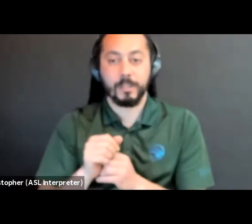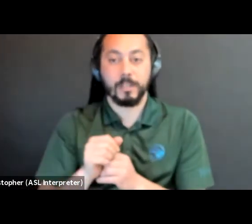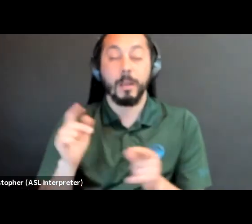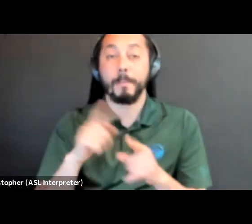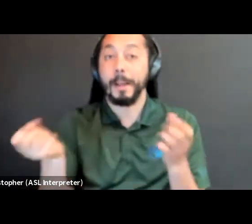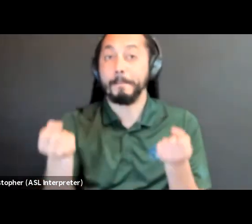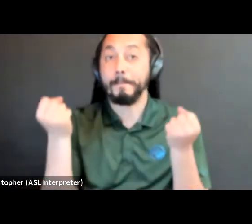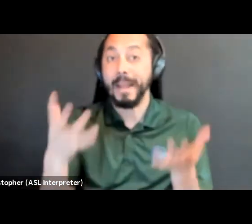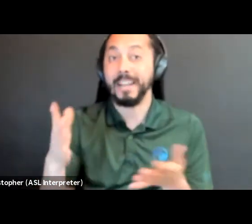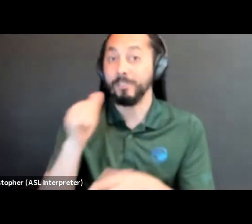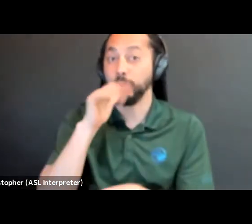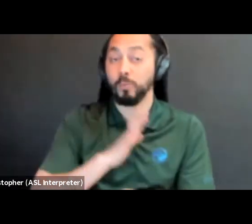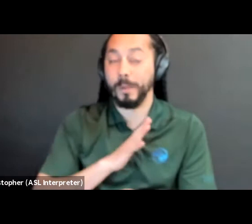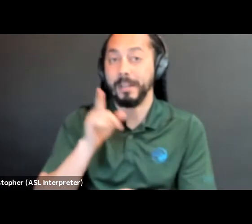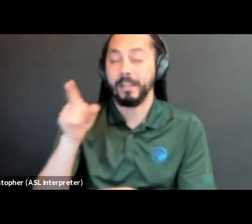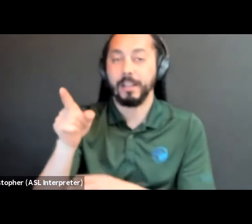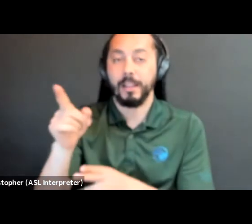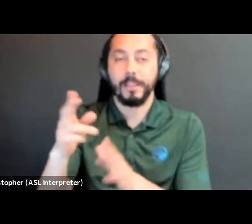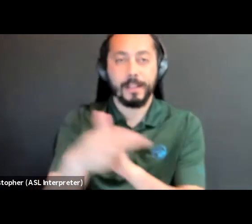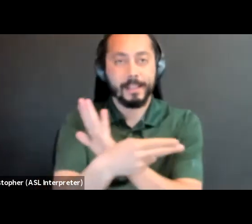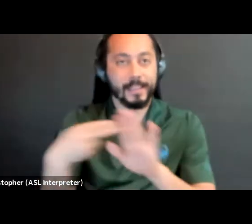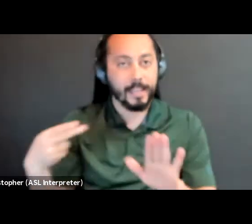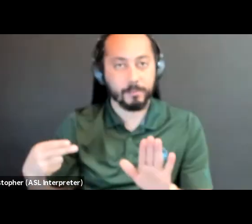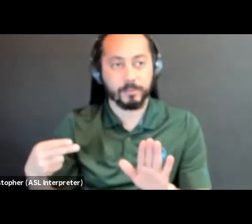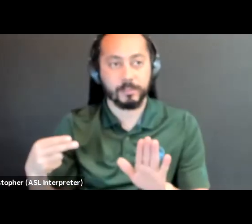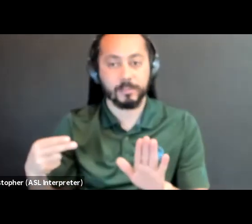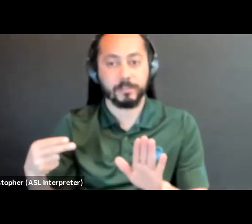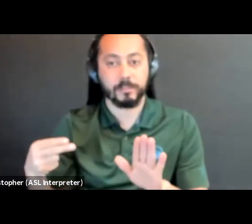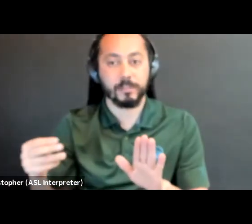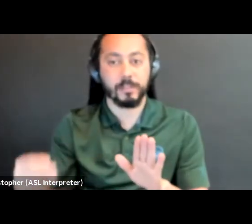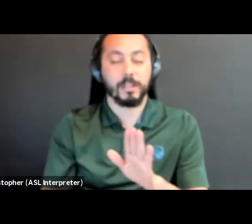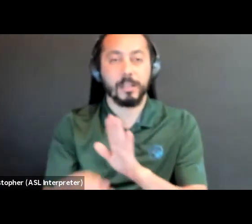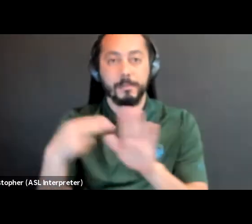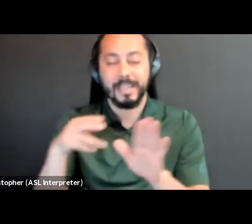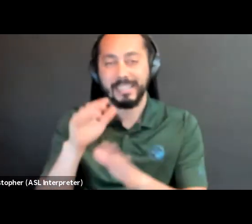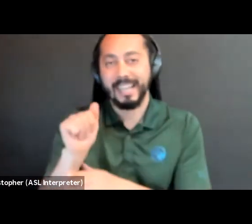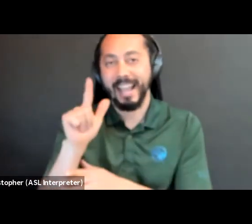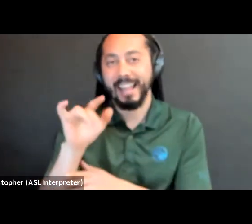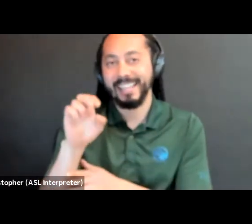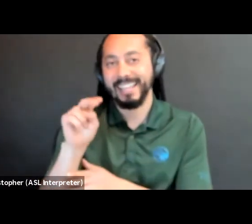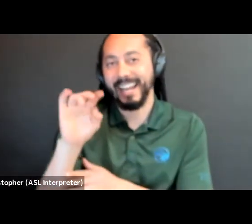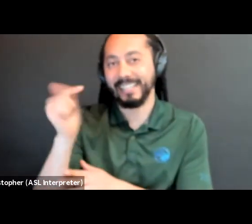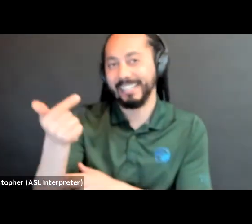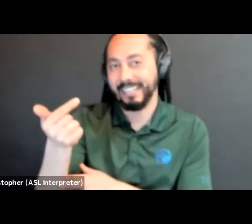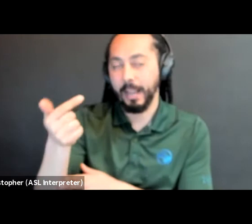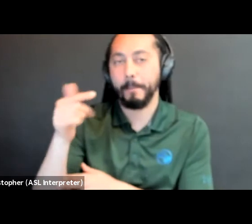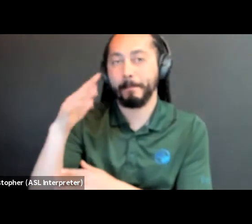are being labeled as alienating parents. So when we